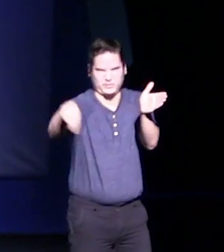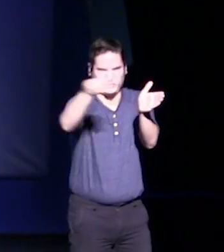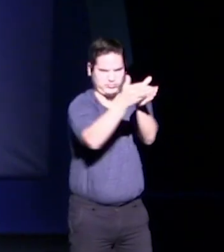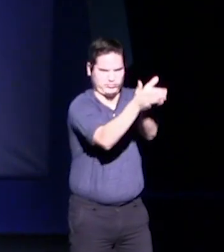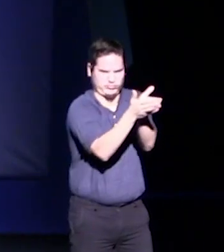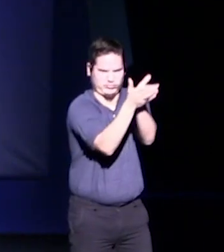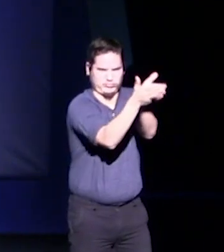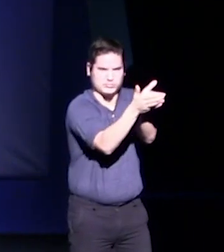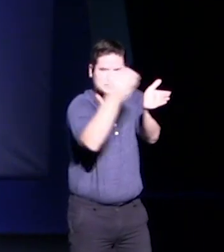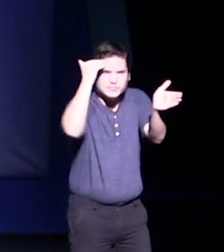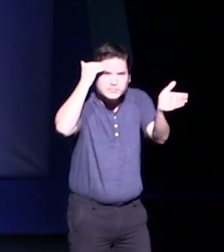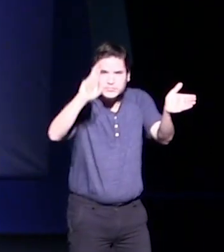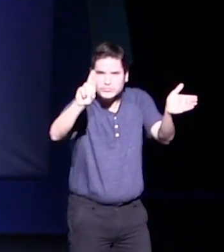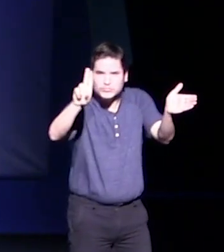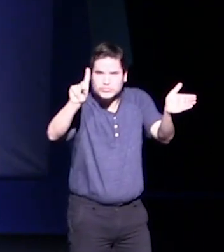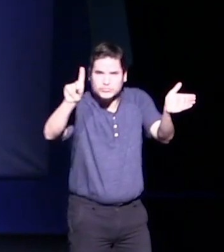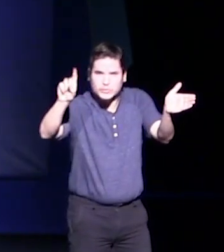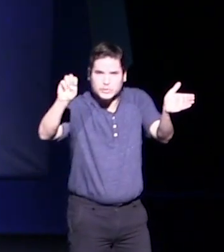We can think of the deaf community as a boat.